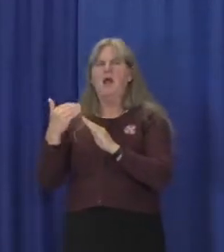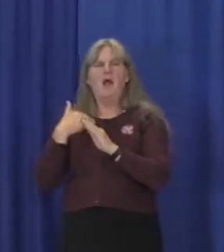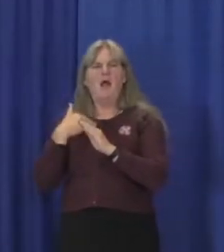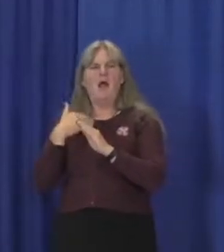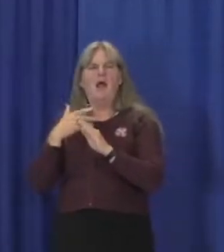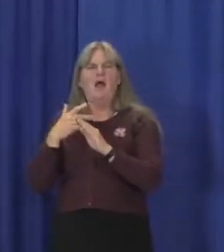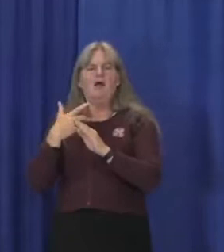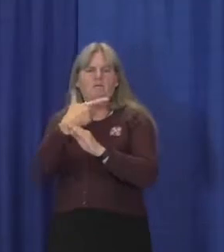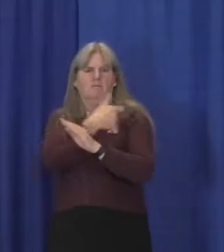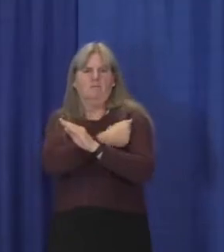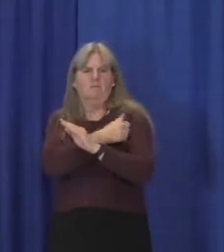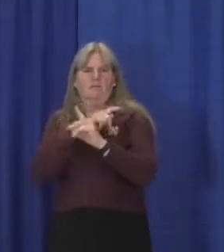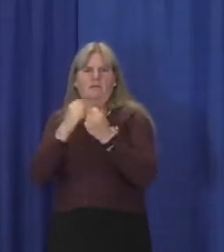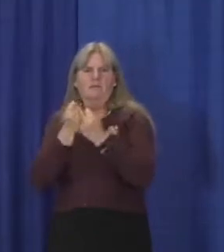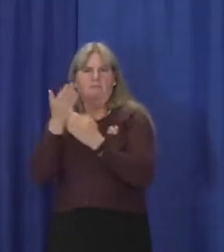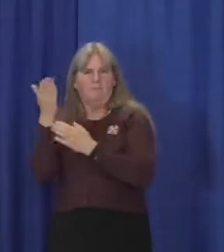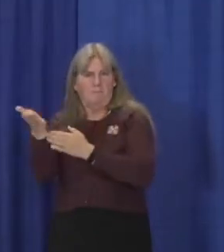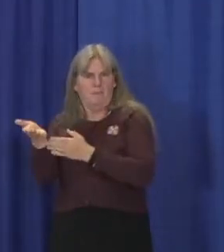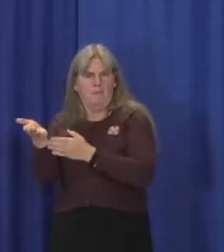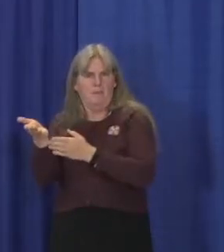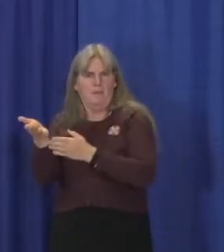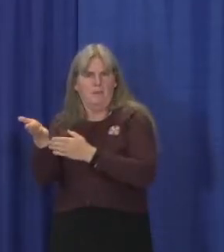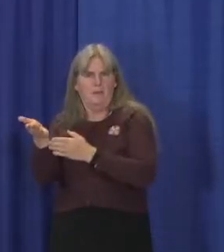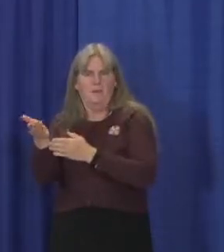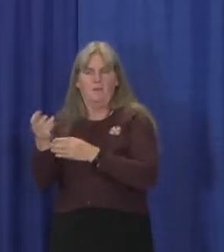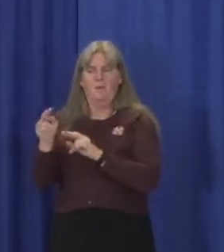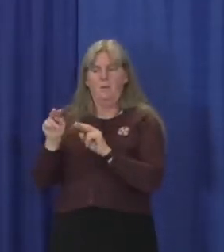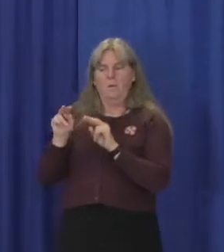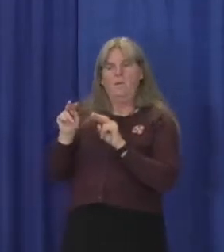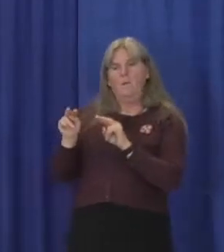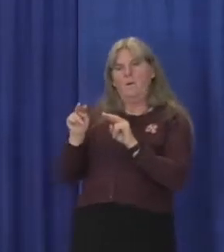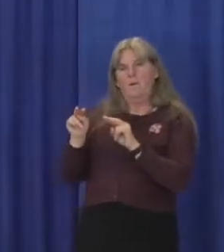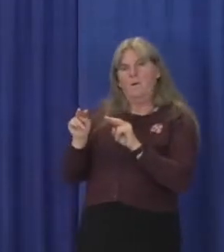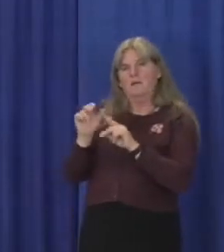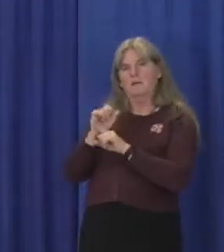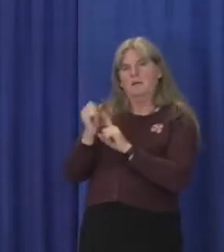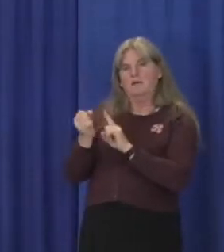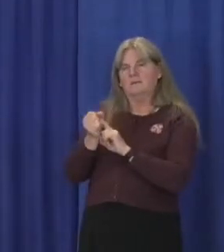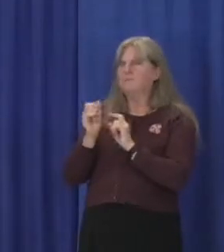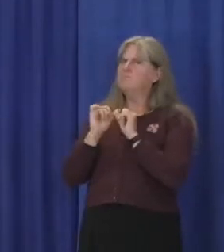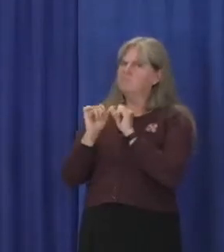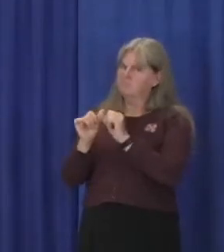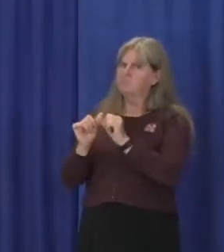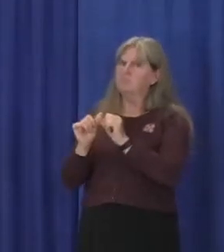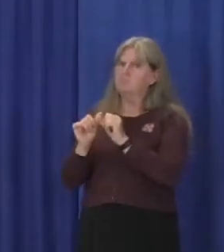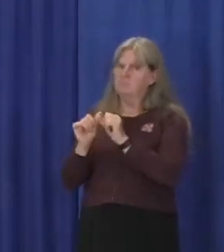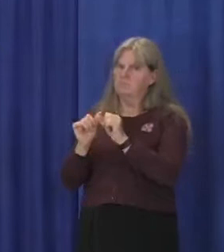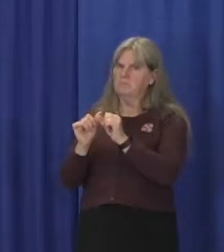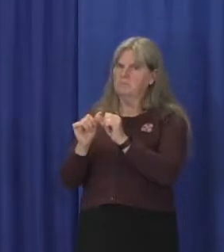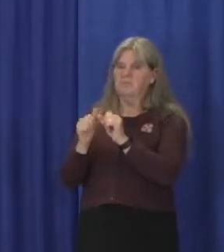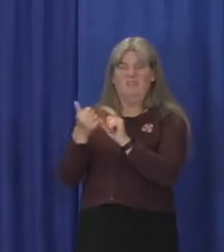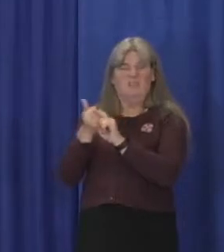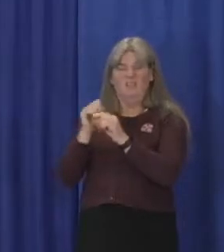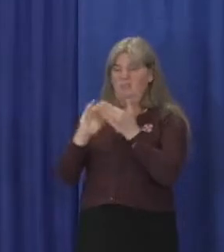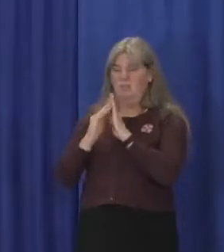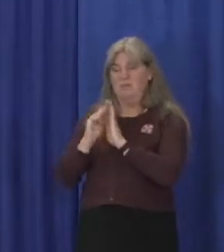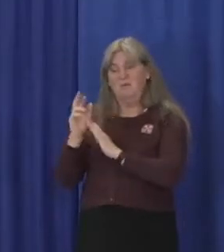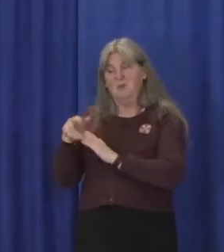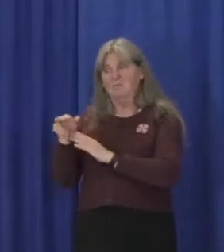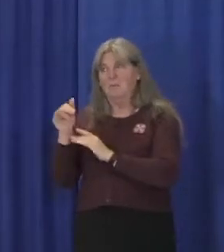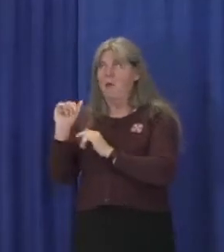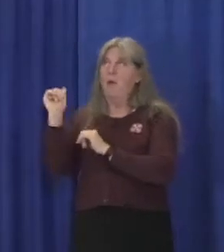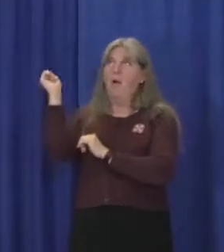that are present as well. Monitoring of that situation will continue, and will continue with every community, not just Ross